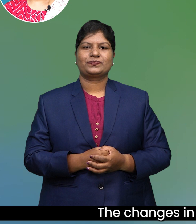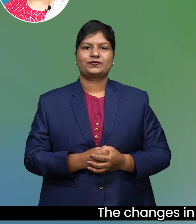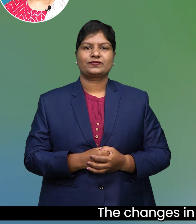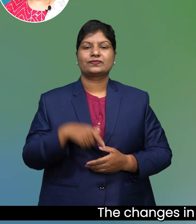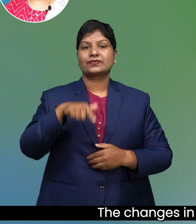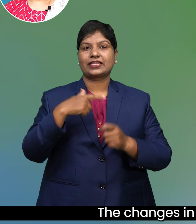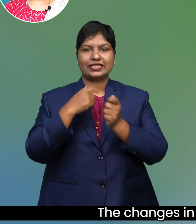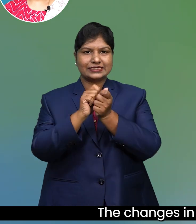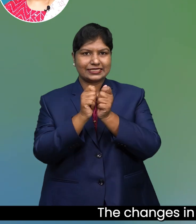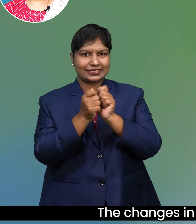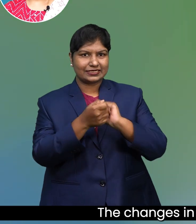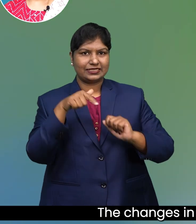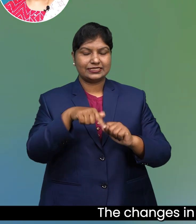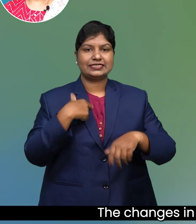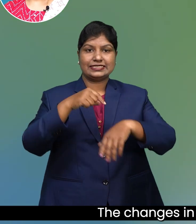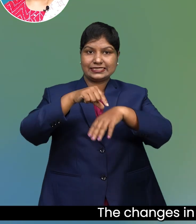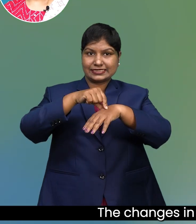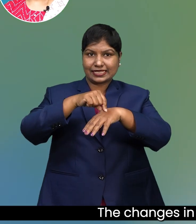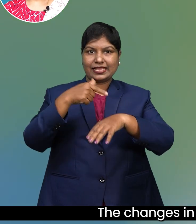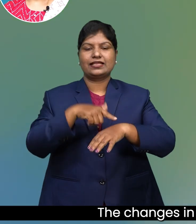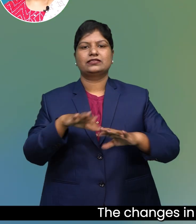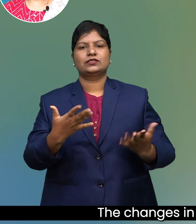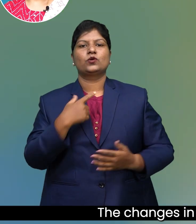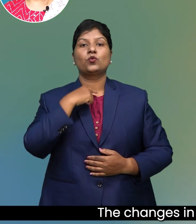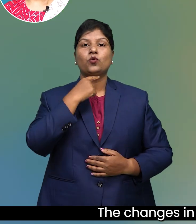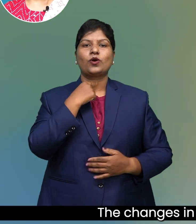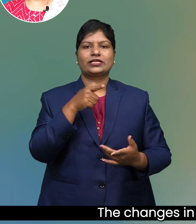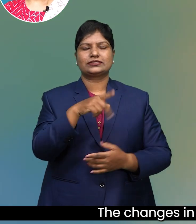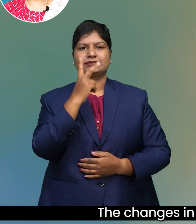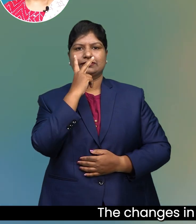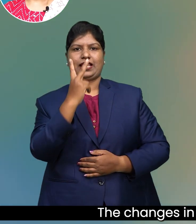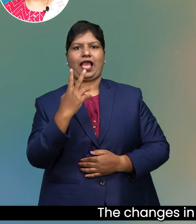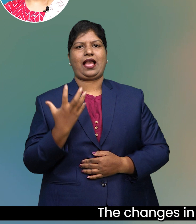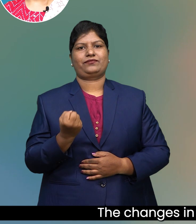The changes in skin and voice are observed.